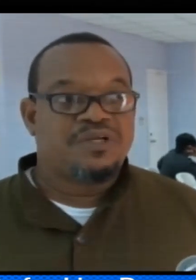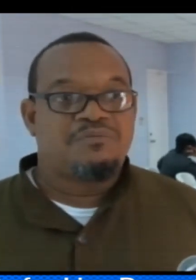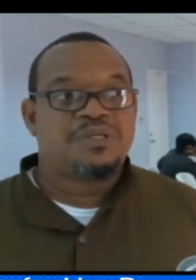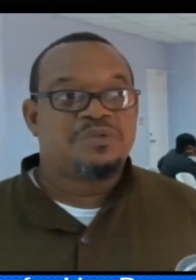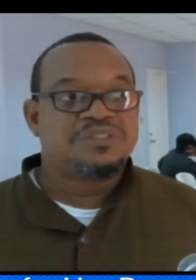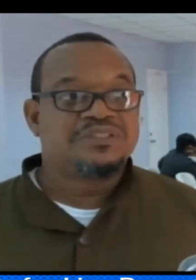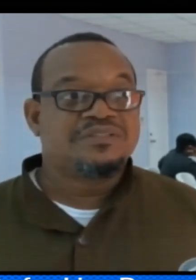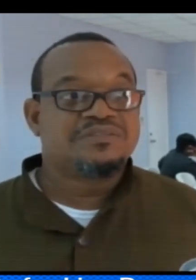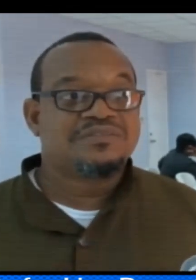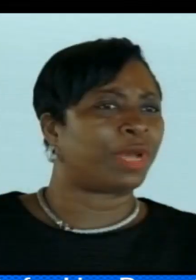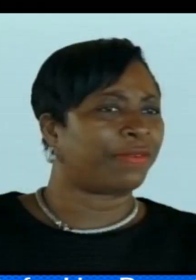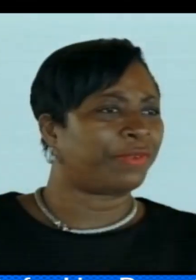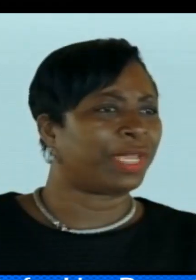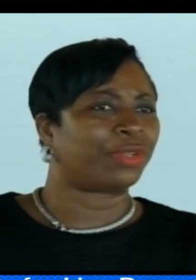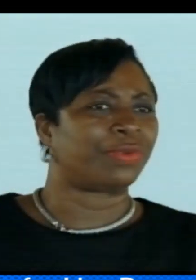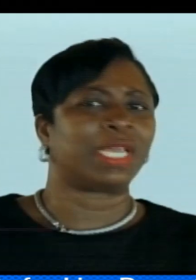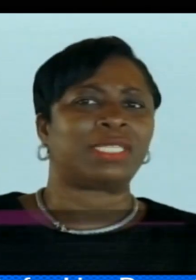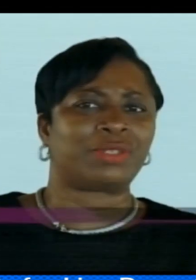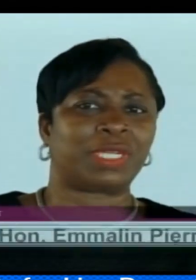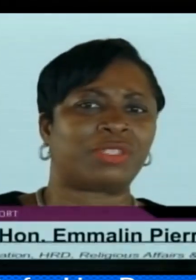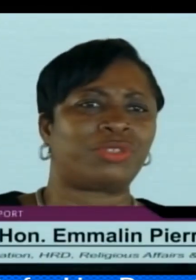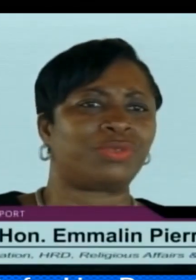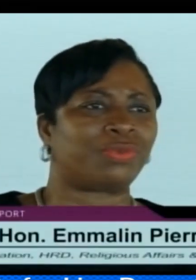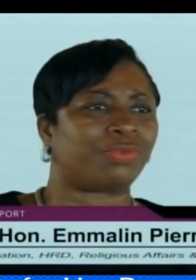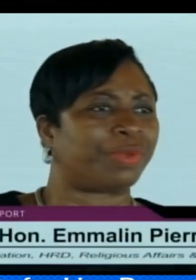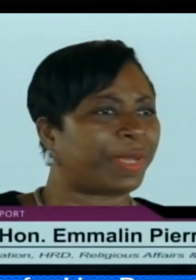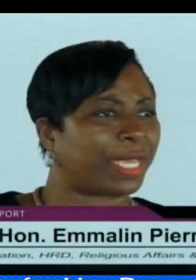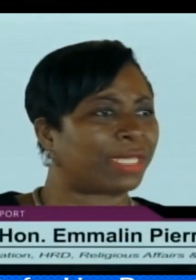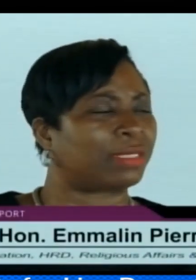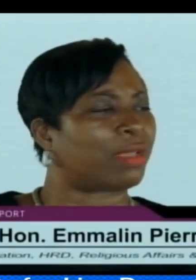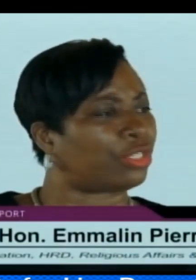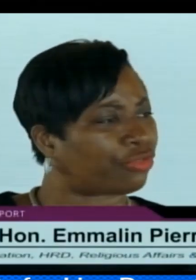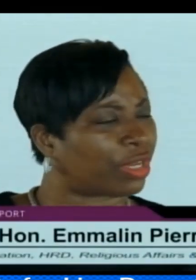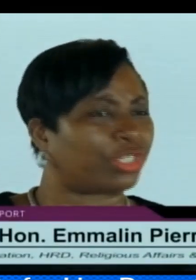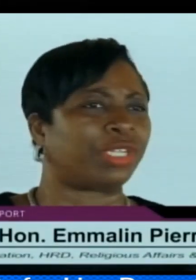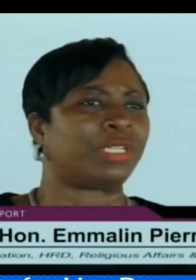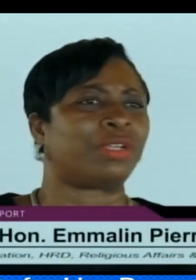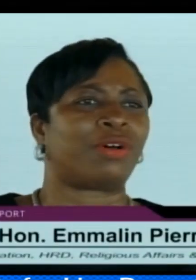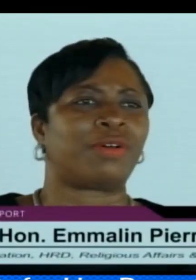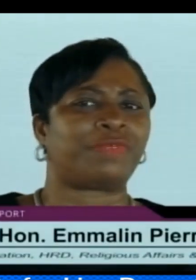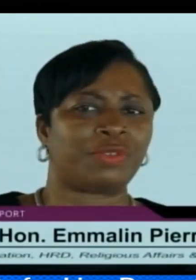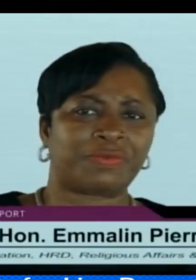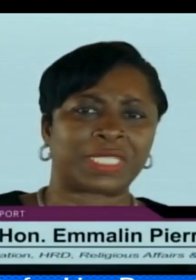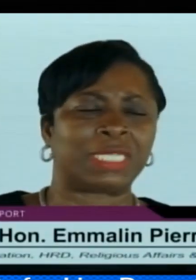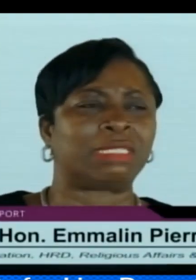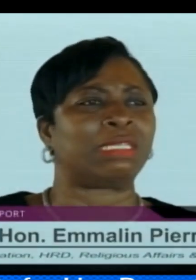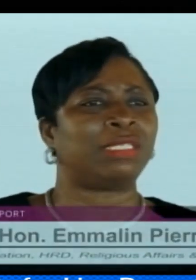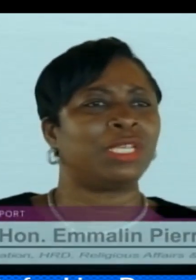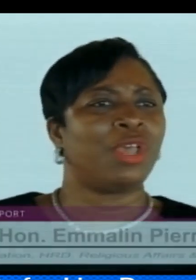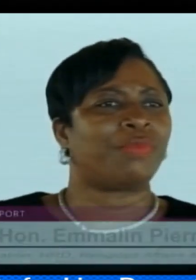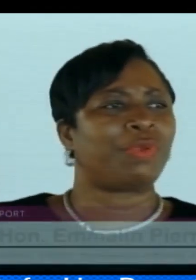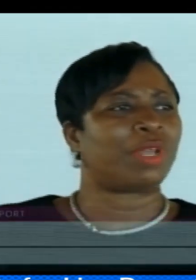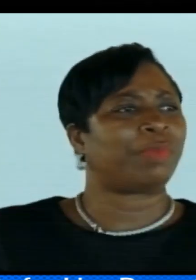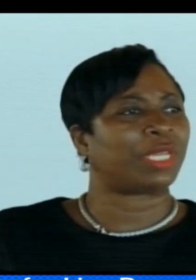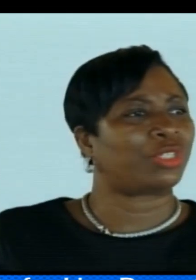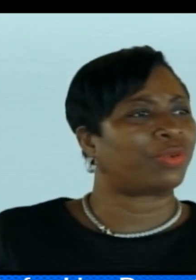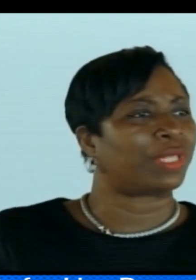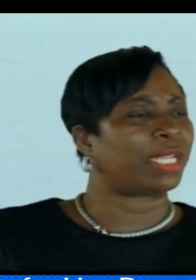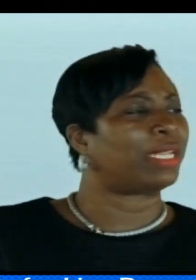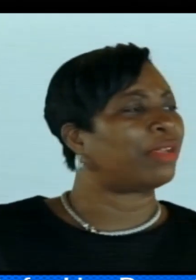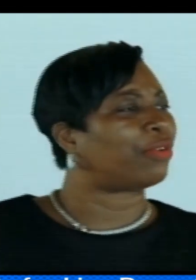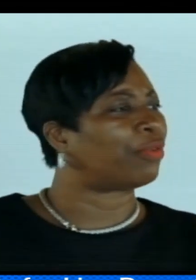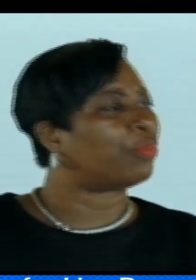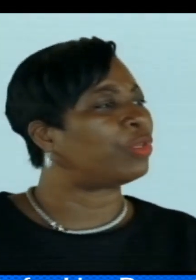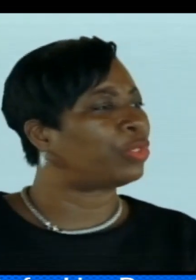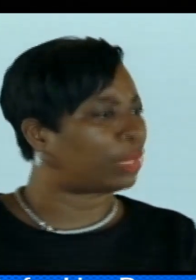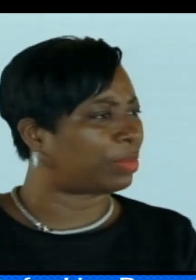and we're very happy about it. Whatever we are doing as it relates to repairs, construction of new facilities, we want to make sure